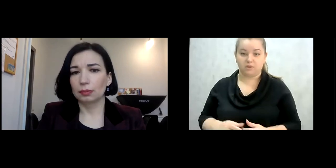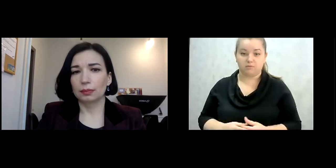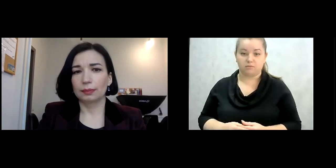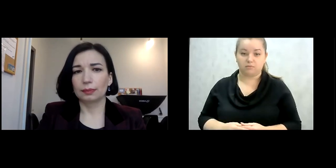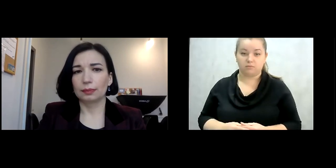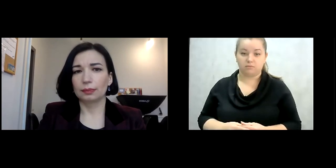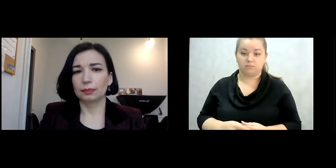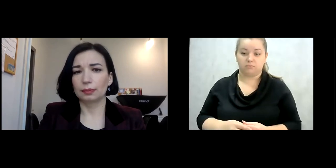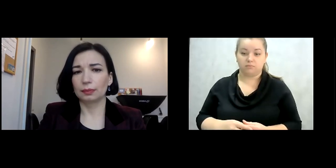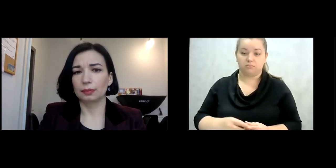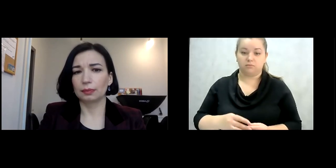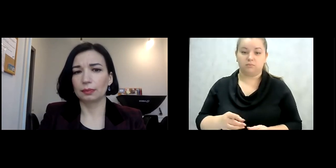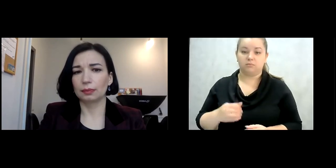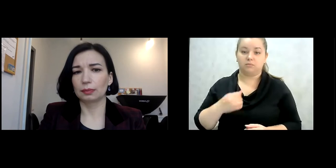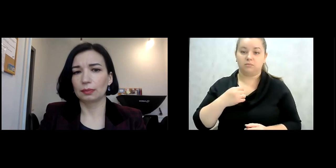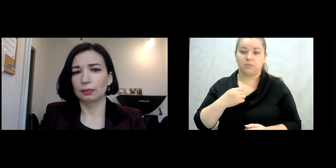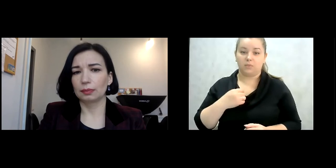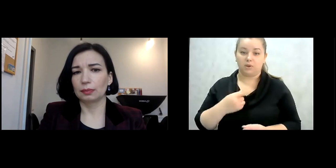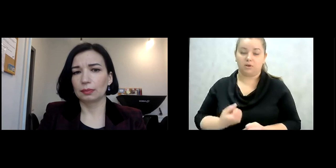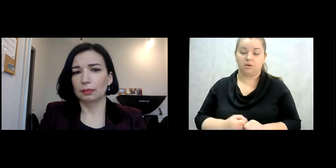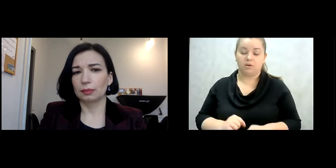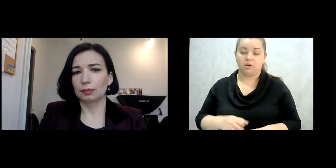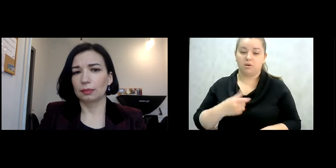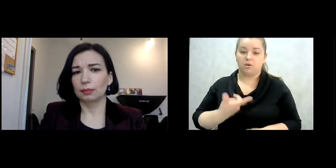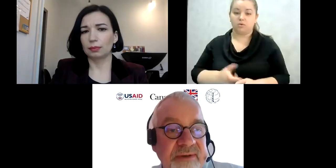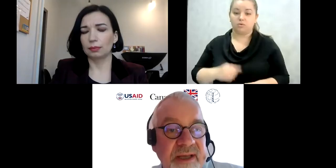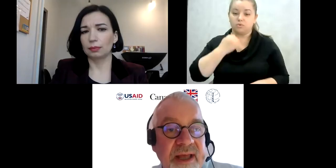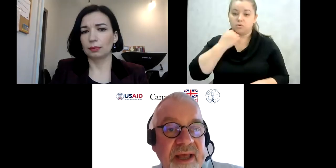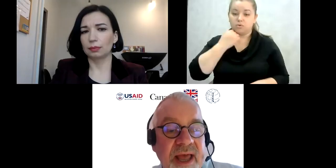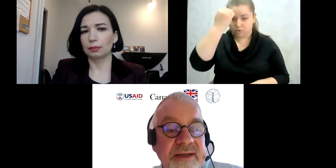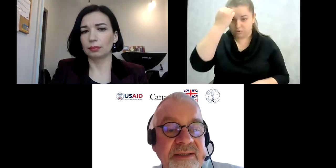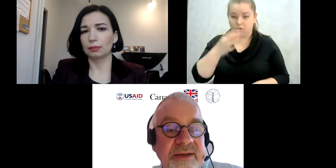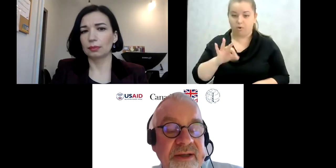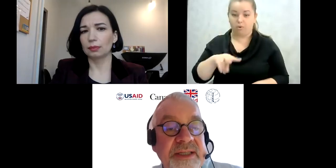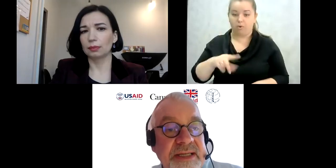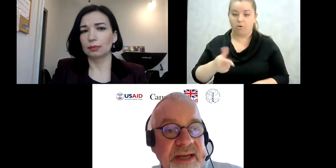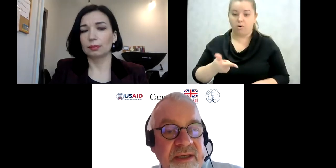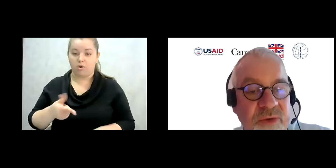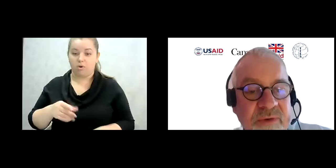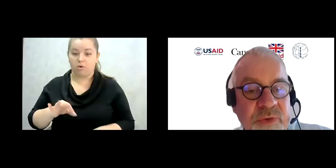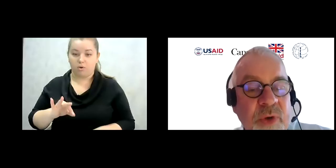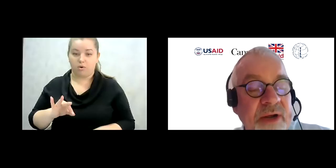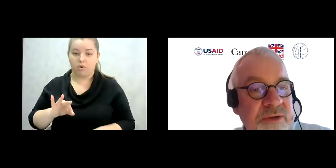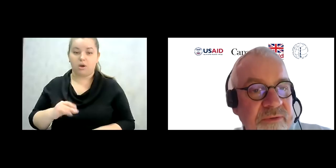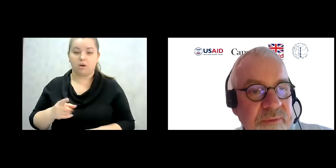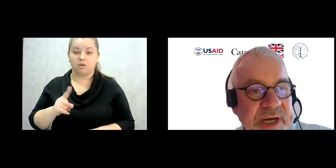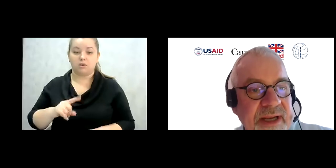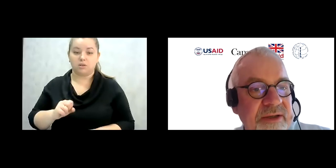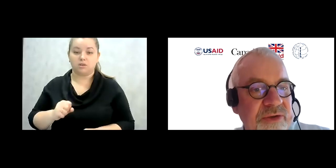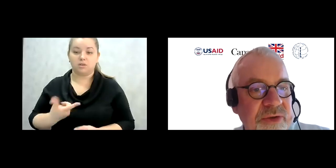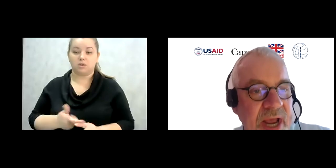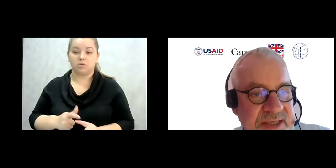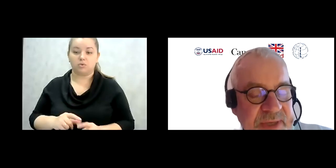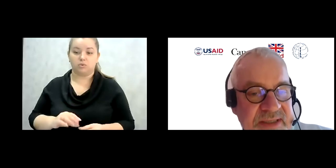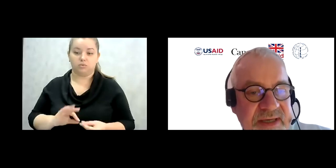you. For this very comprehensive and detailed overview, and also for